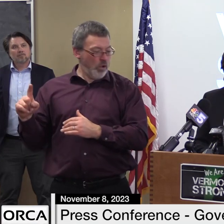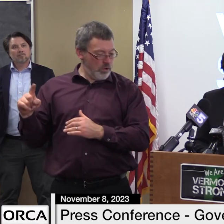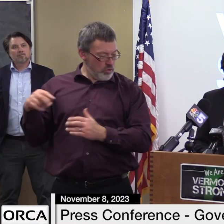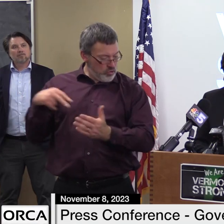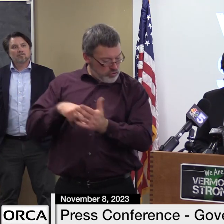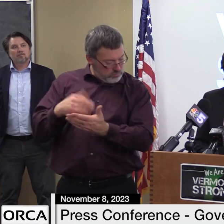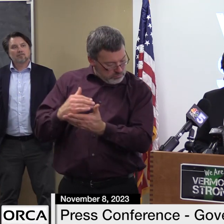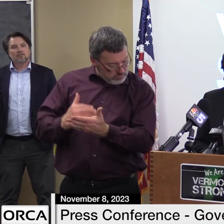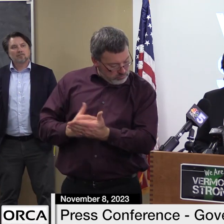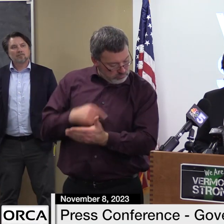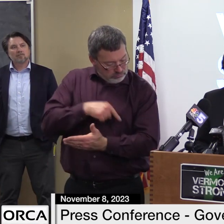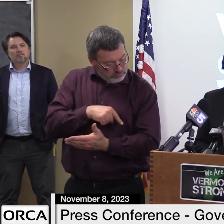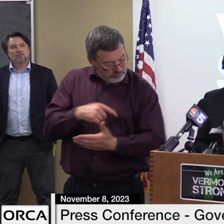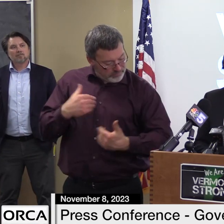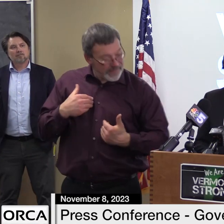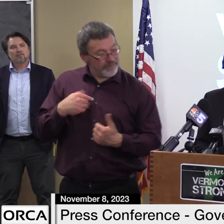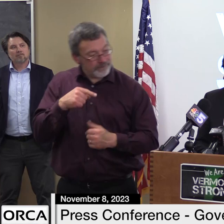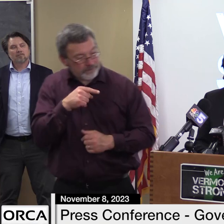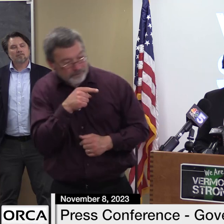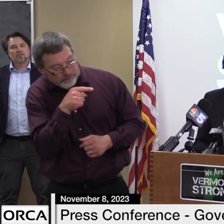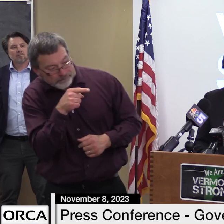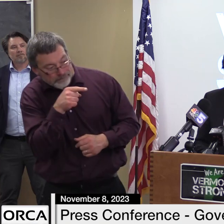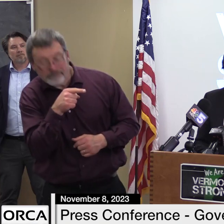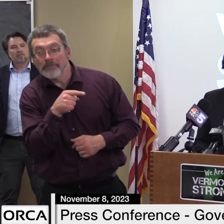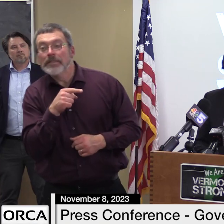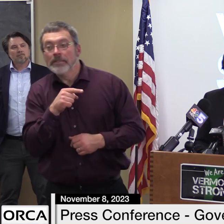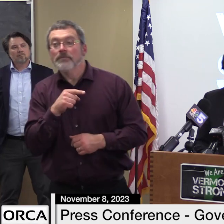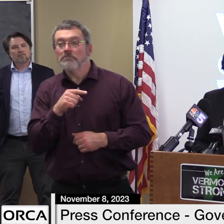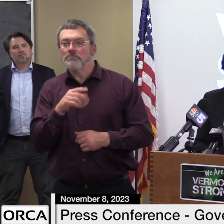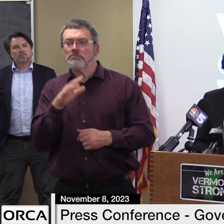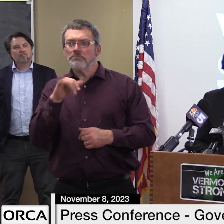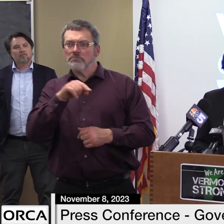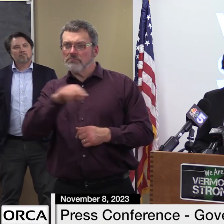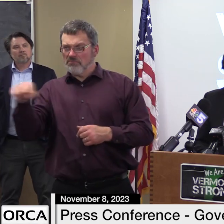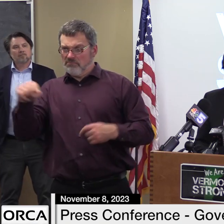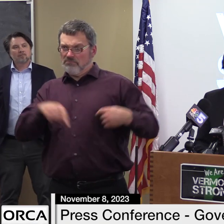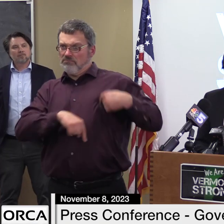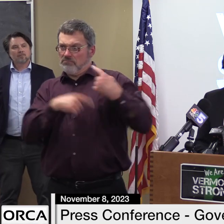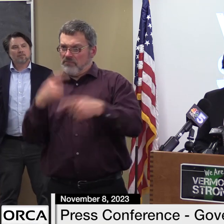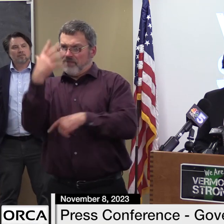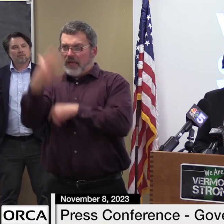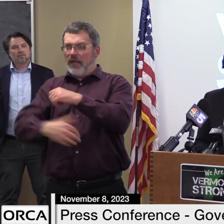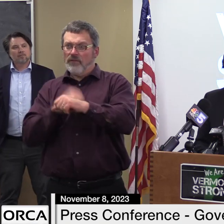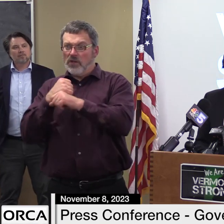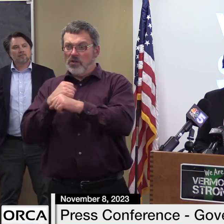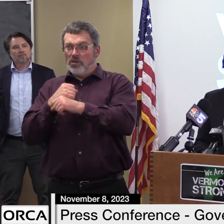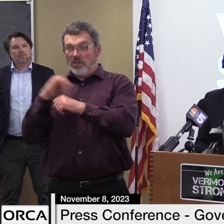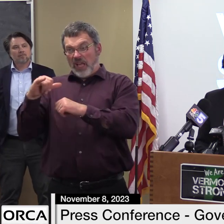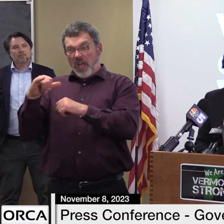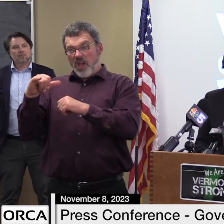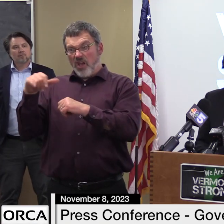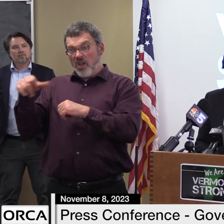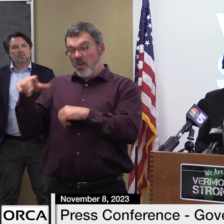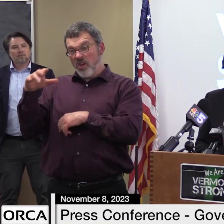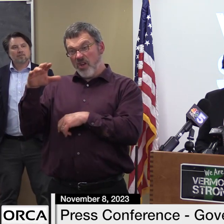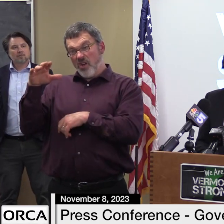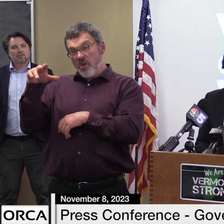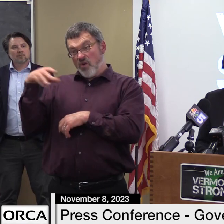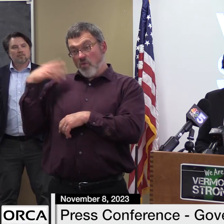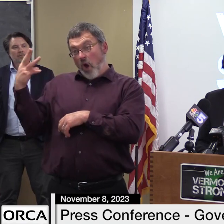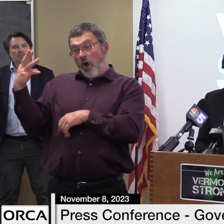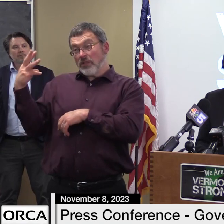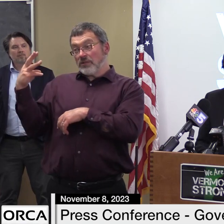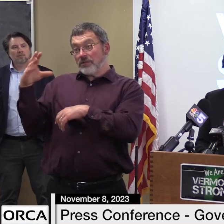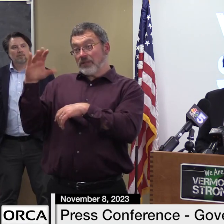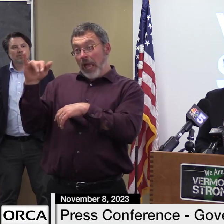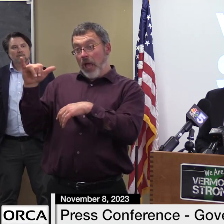is that over a five-year period that Washington County built 771 less than they needed to during that